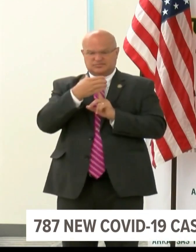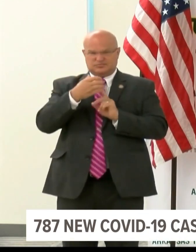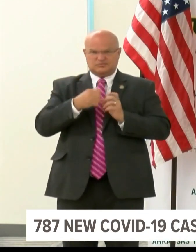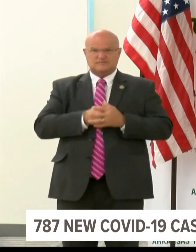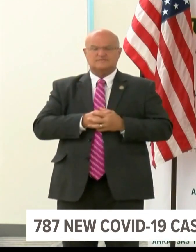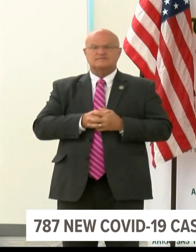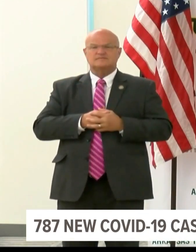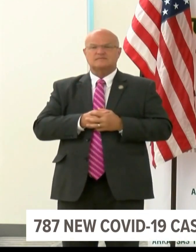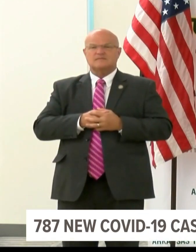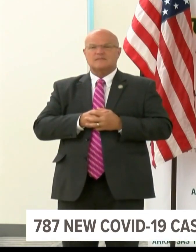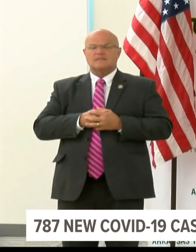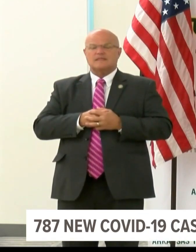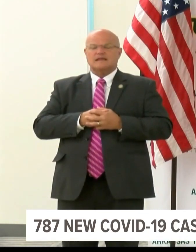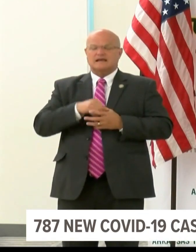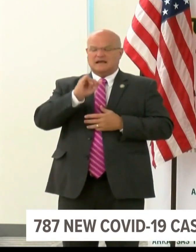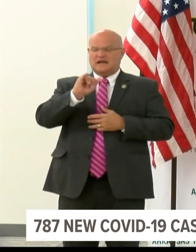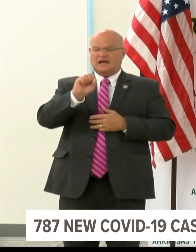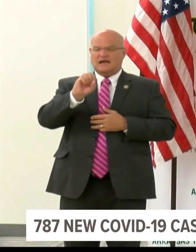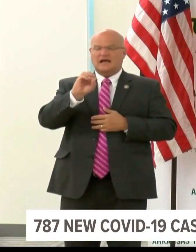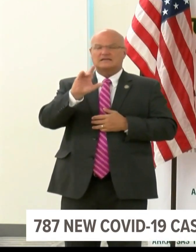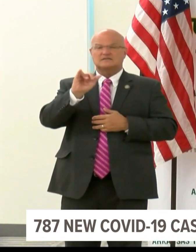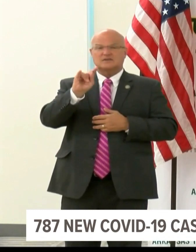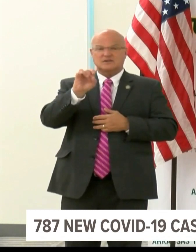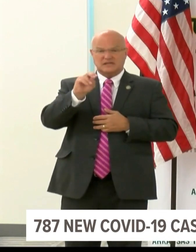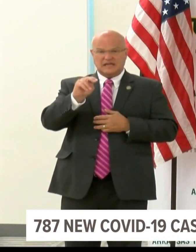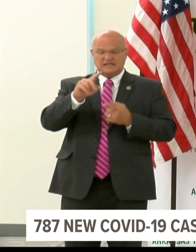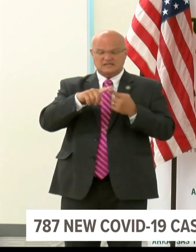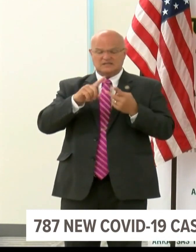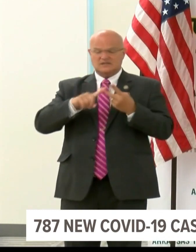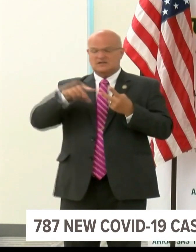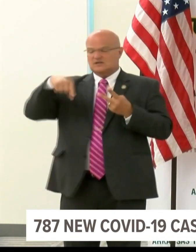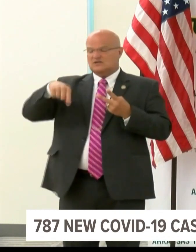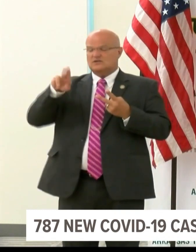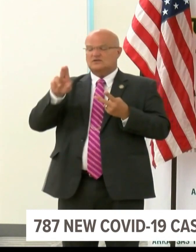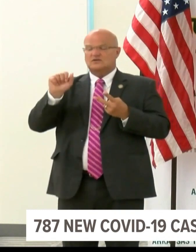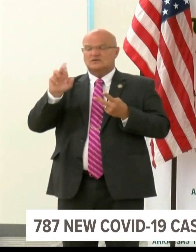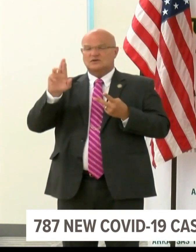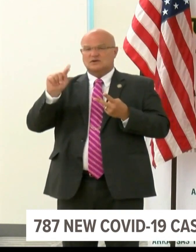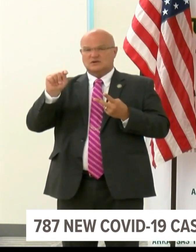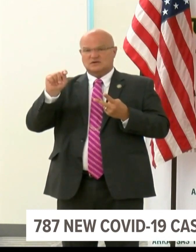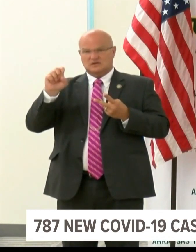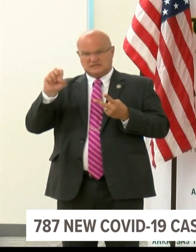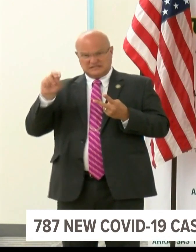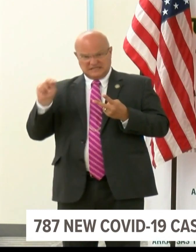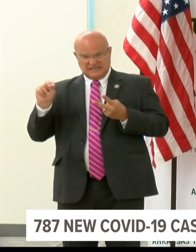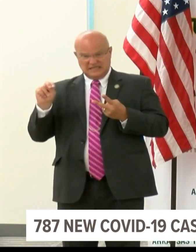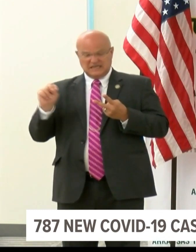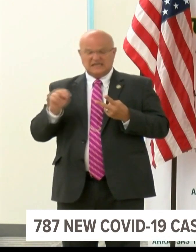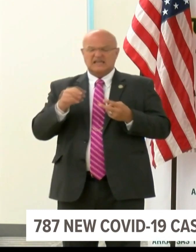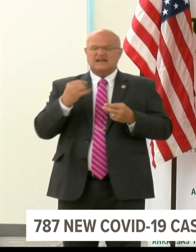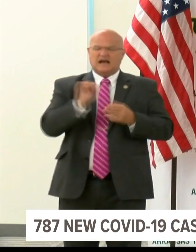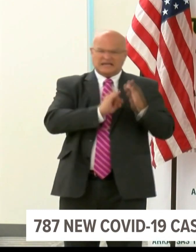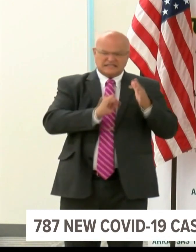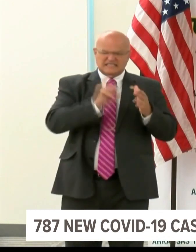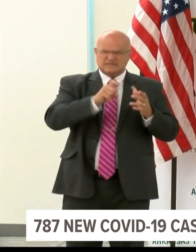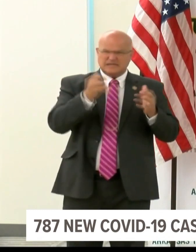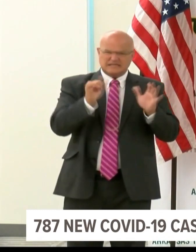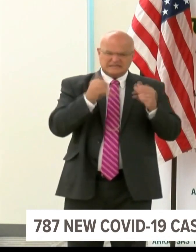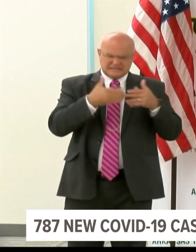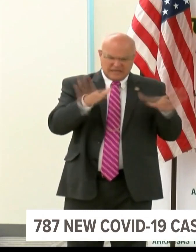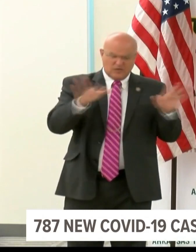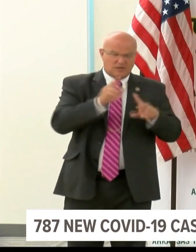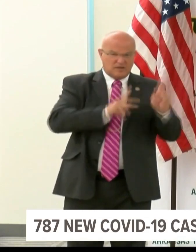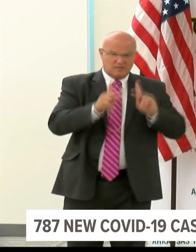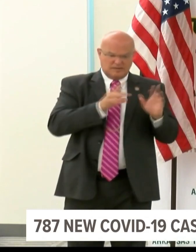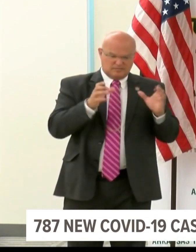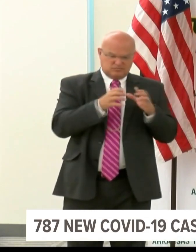Isolation and quarantine are not the same thing. Isolation is for when someone is ill and they need to stay away from